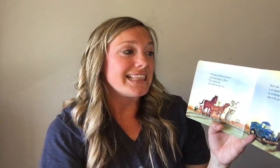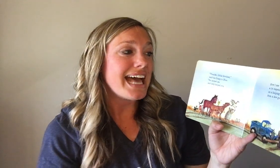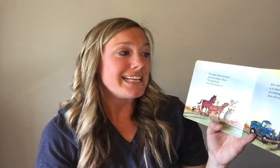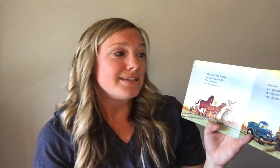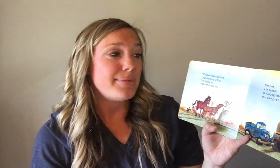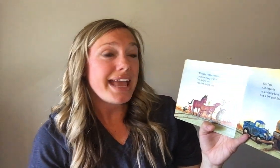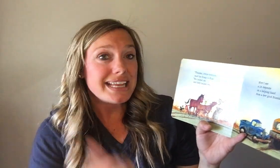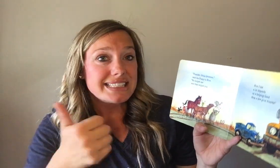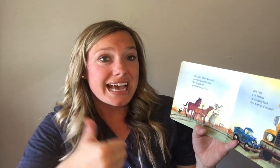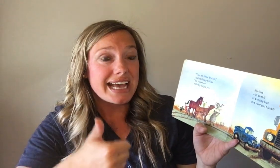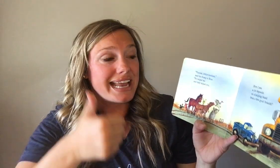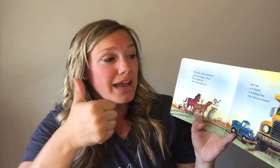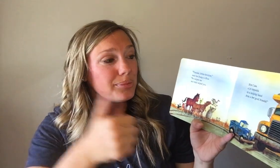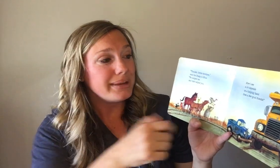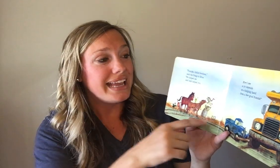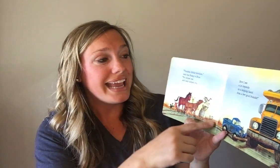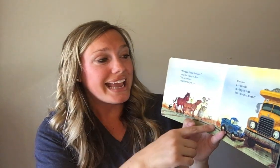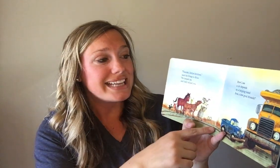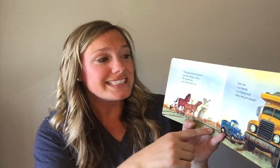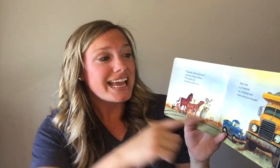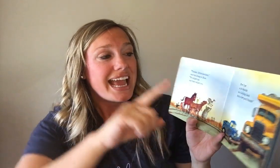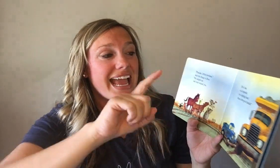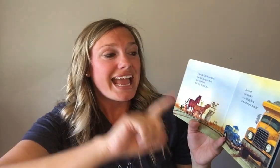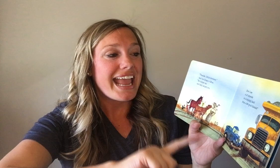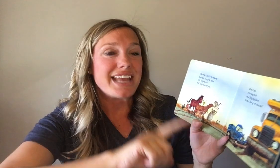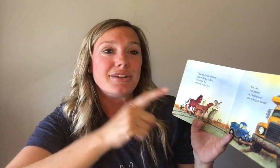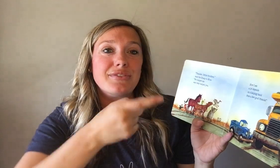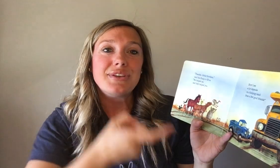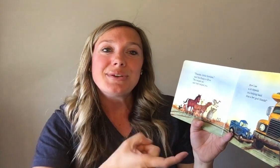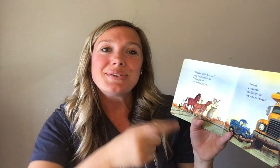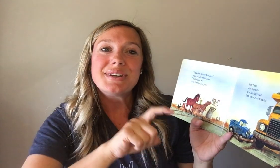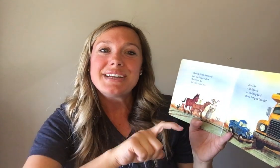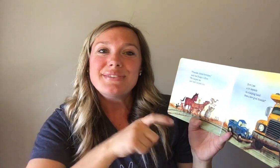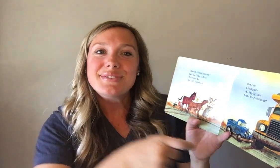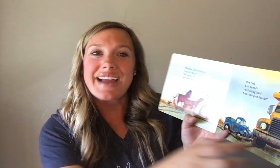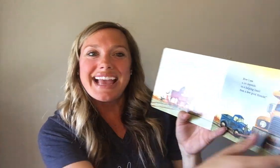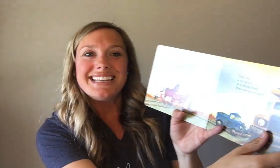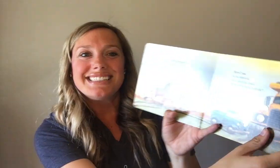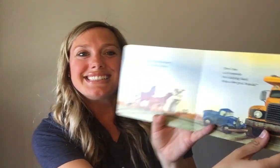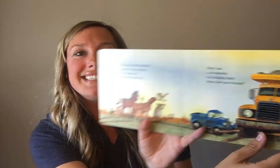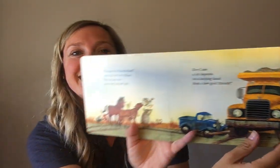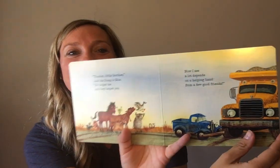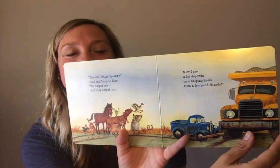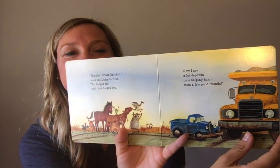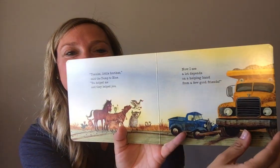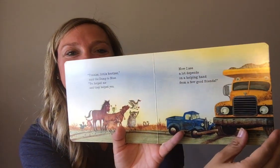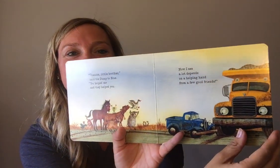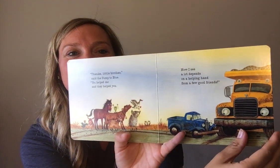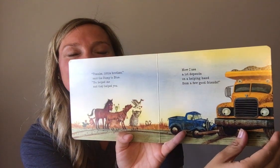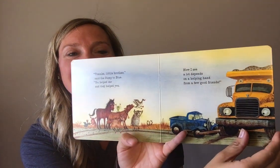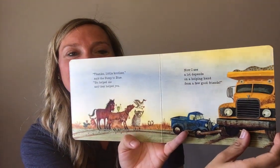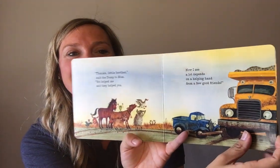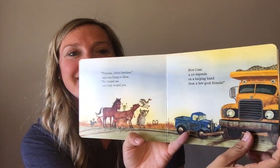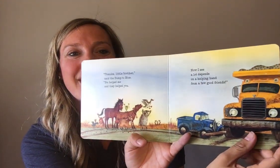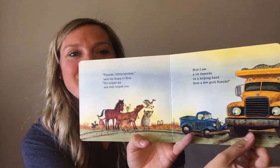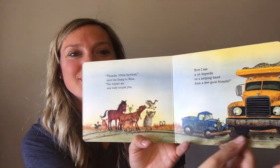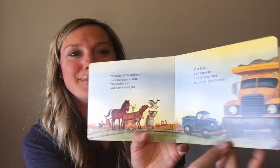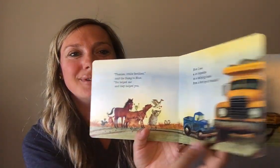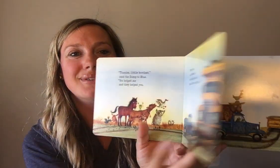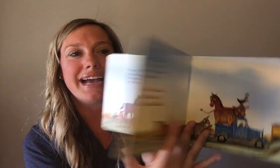lot depends on helping hands and a few good friends. Look at all those people who